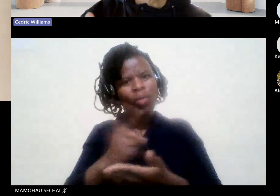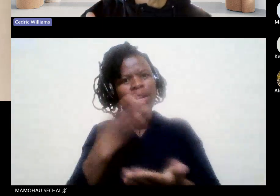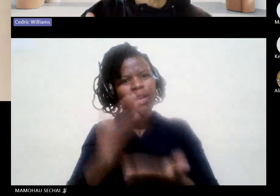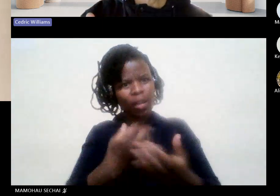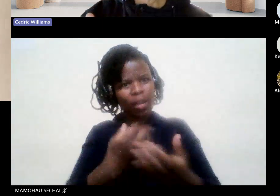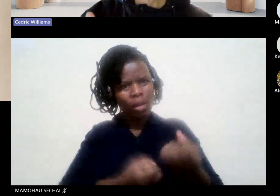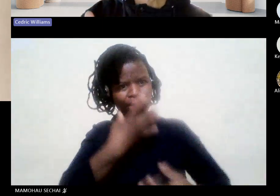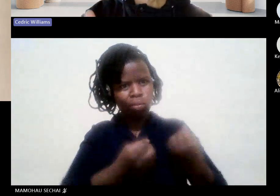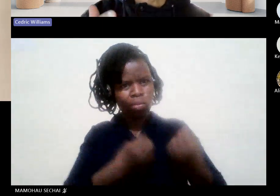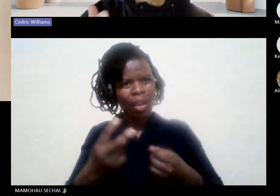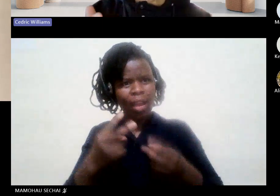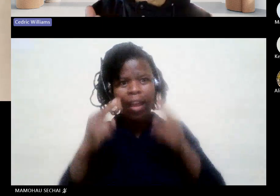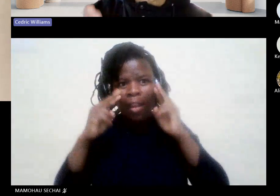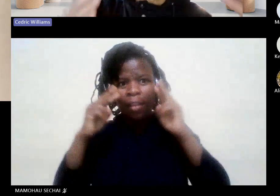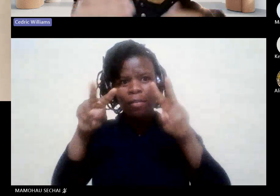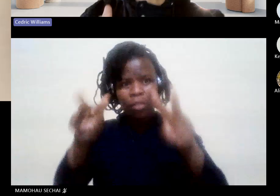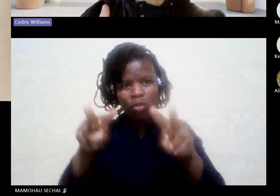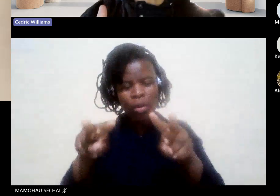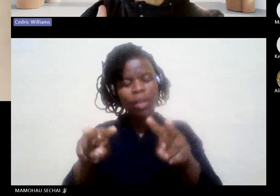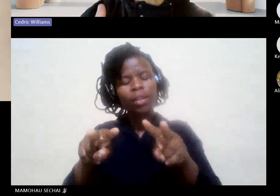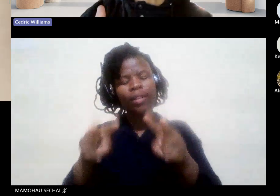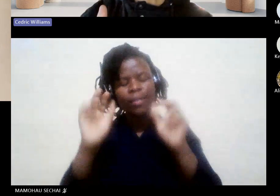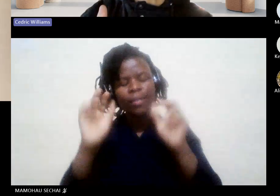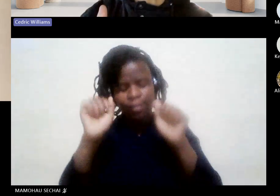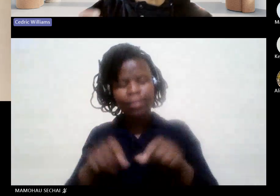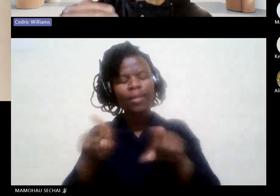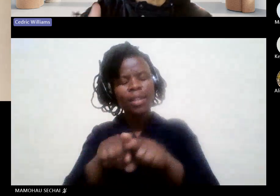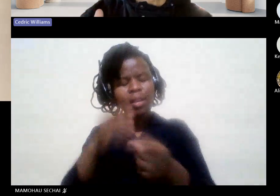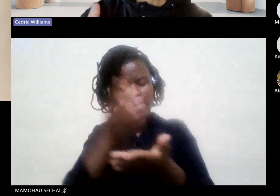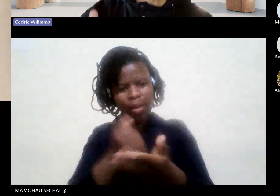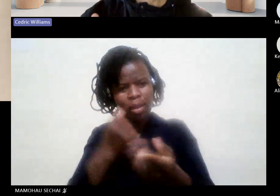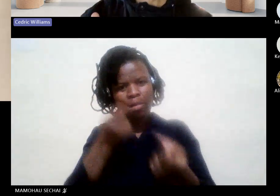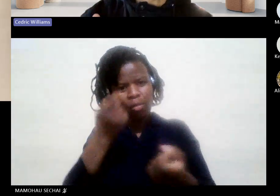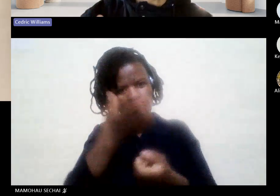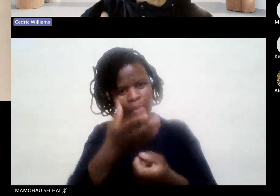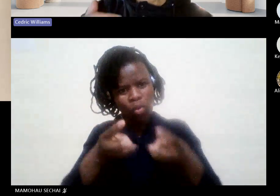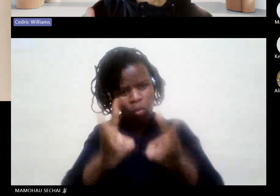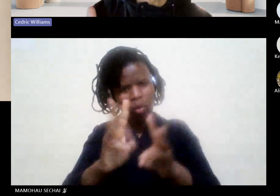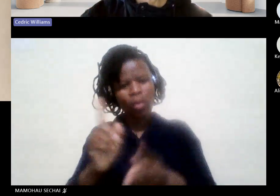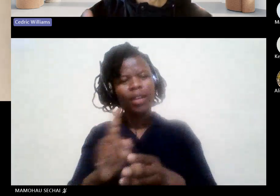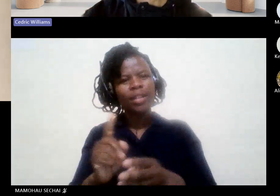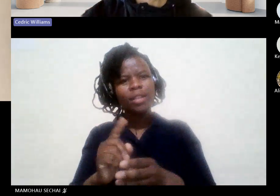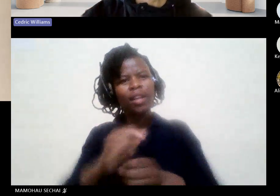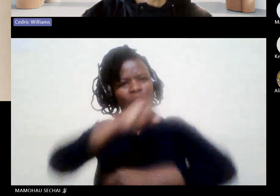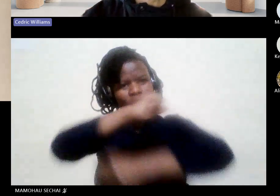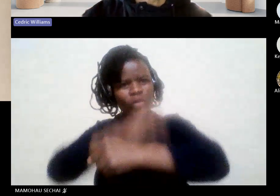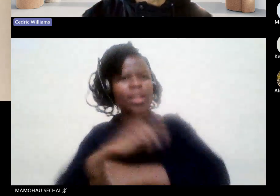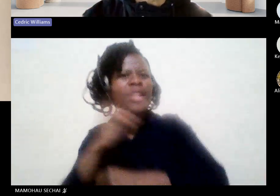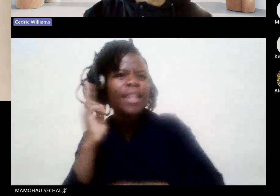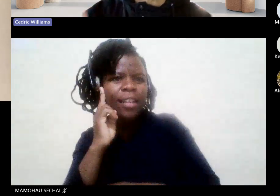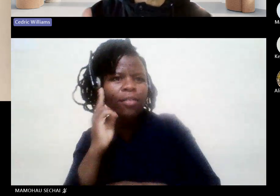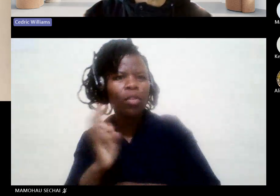visually? And taking it from a perspective that the learner is deaf, how will he benefit from